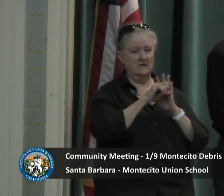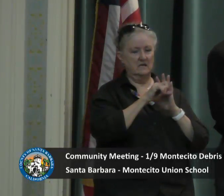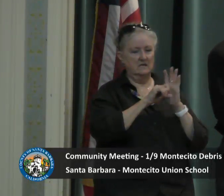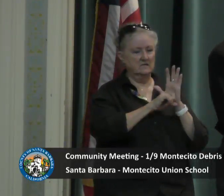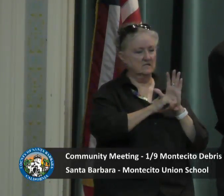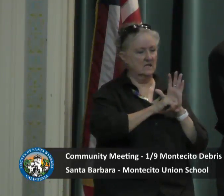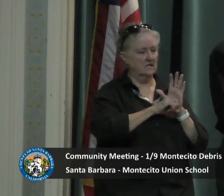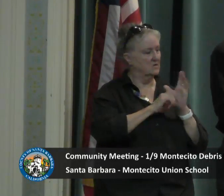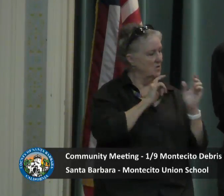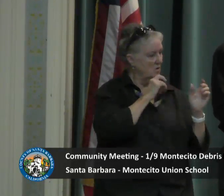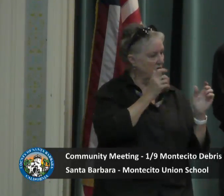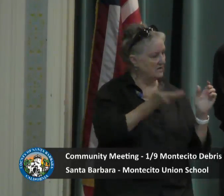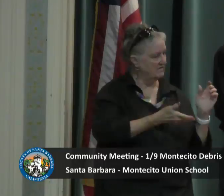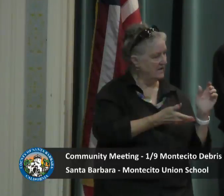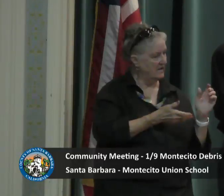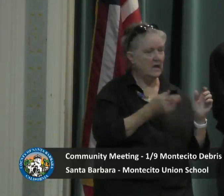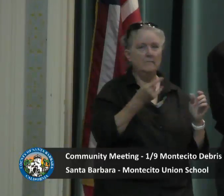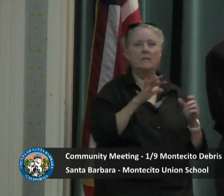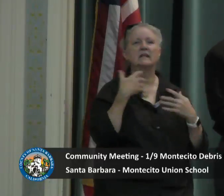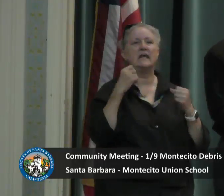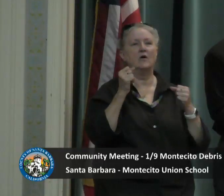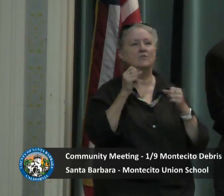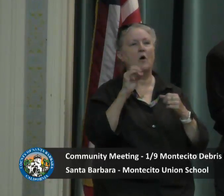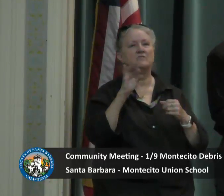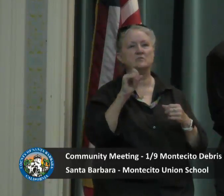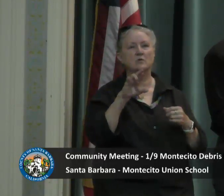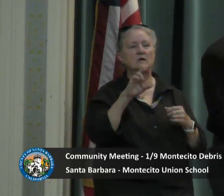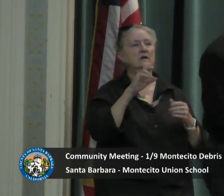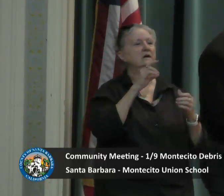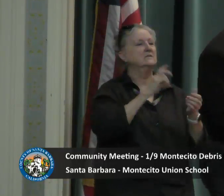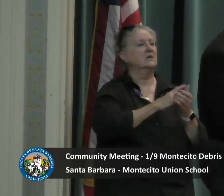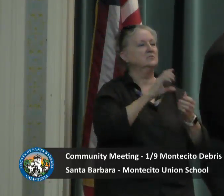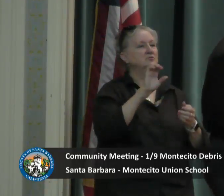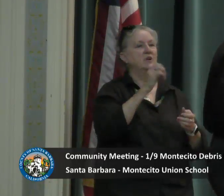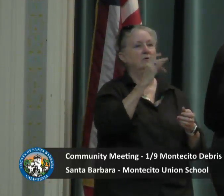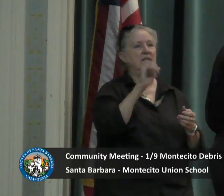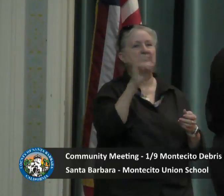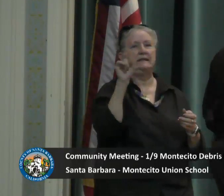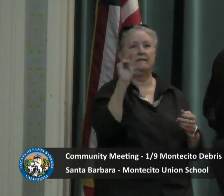We're going to invite our public health officer up, Dr. Charity Dean.